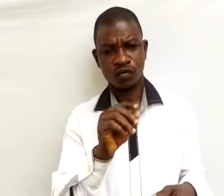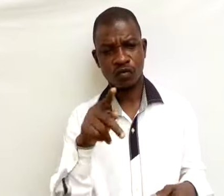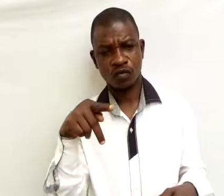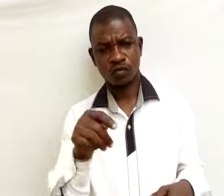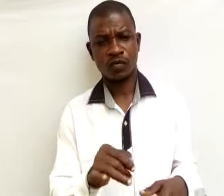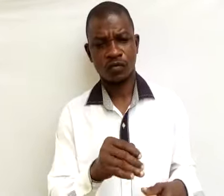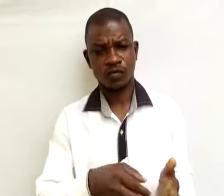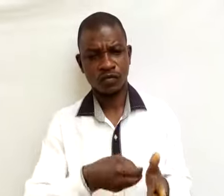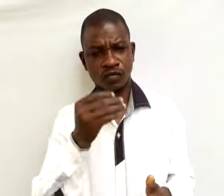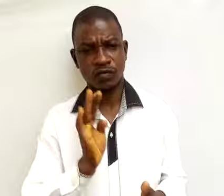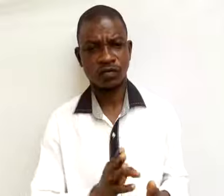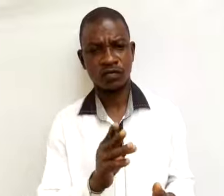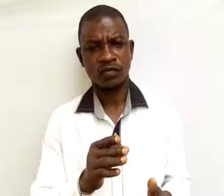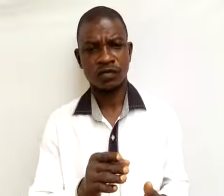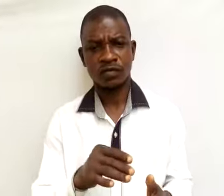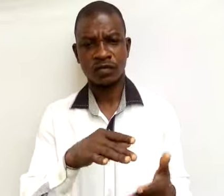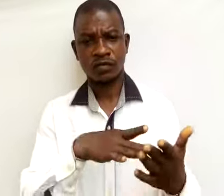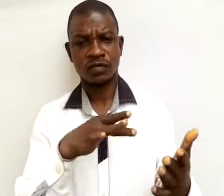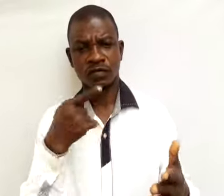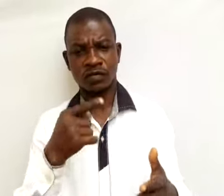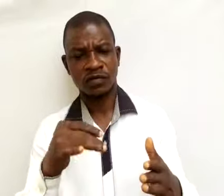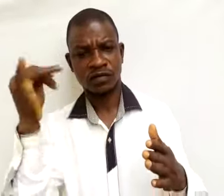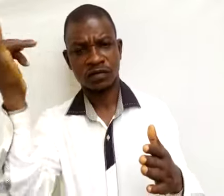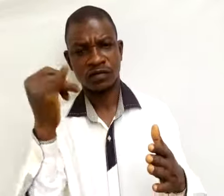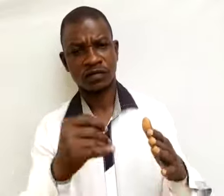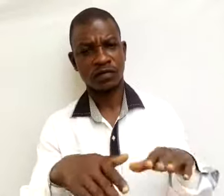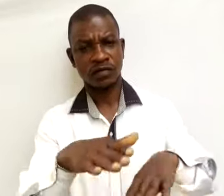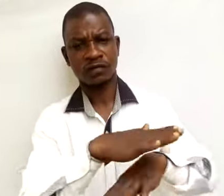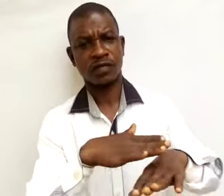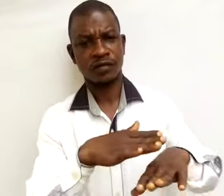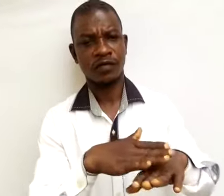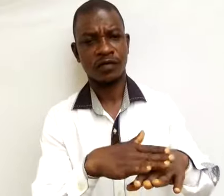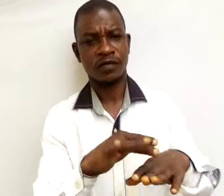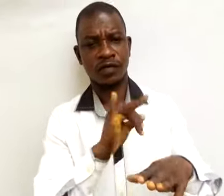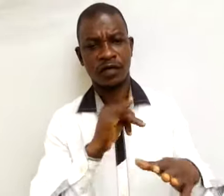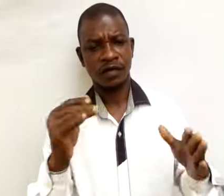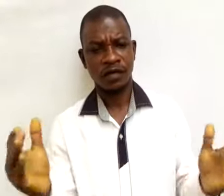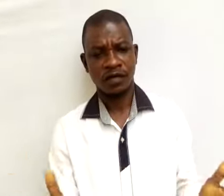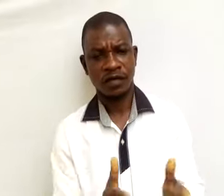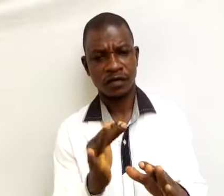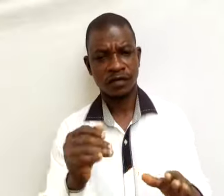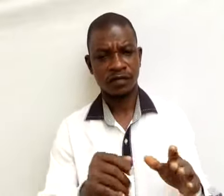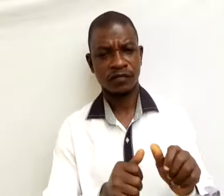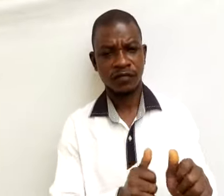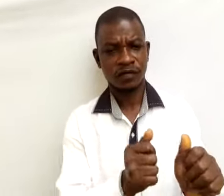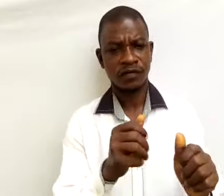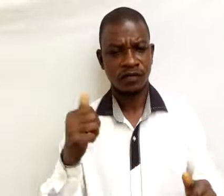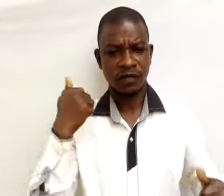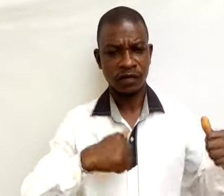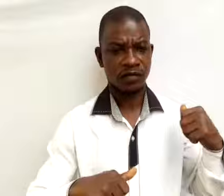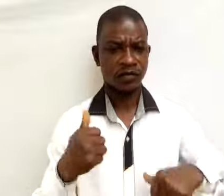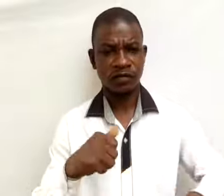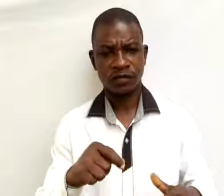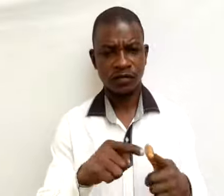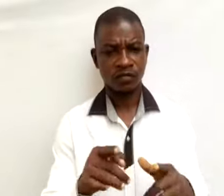Students, study the diagrams above and carry out the following activity to identify